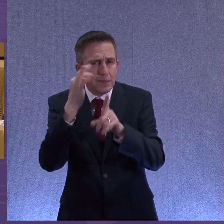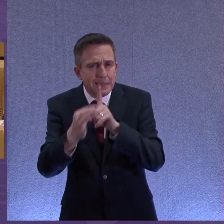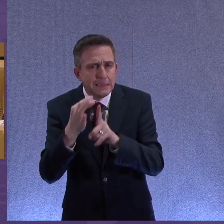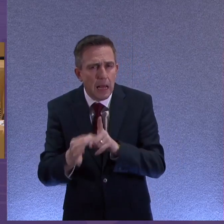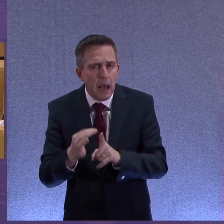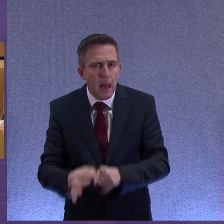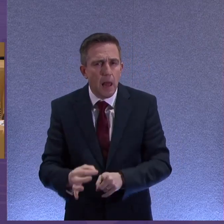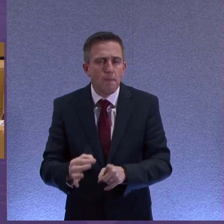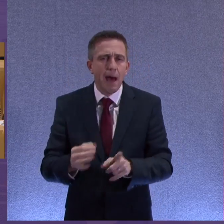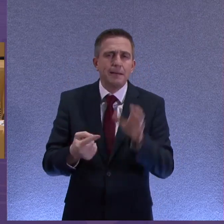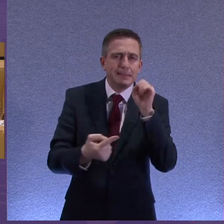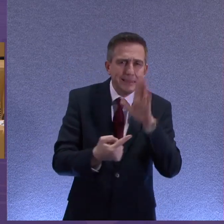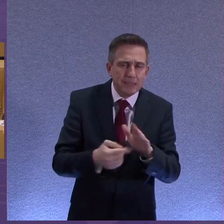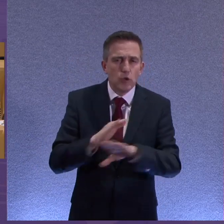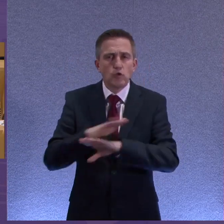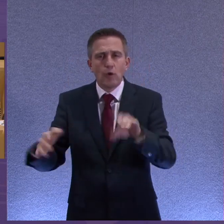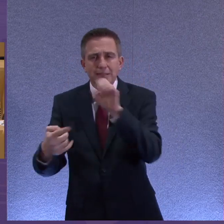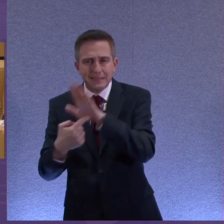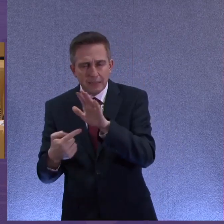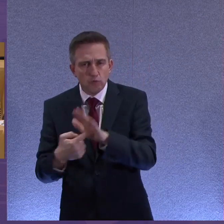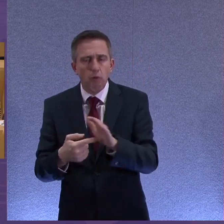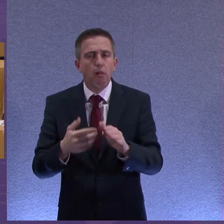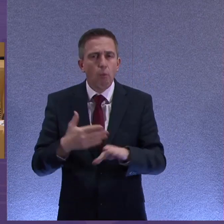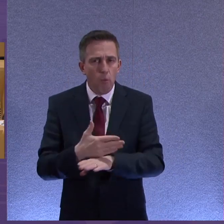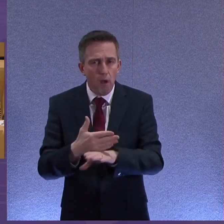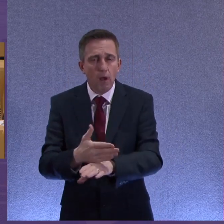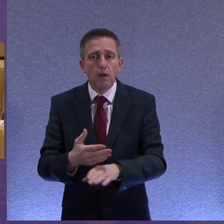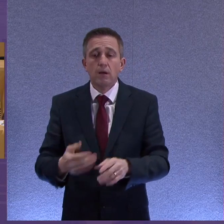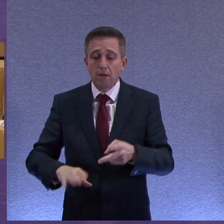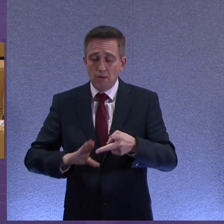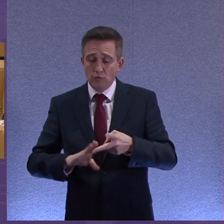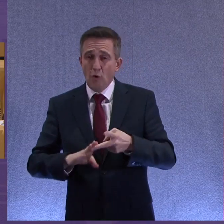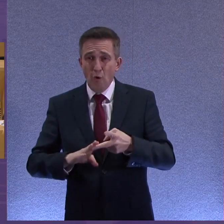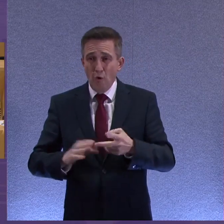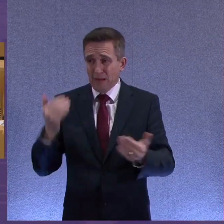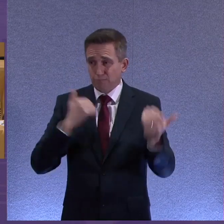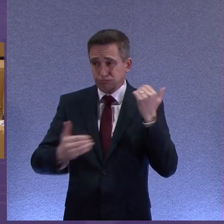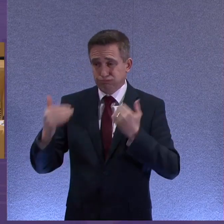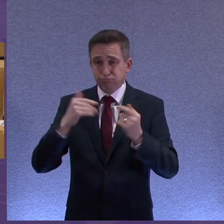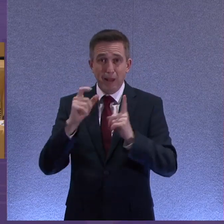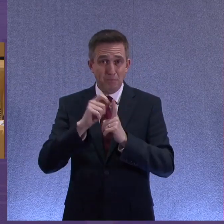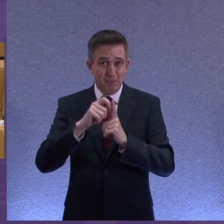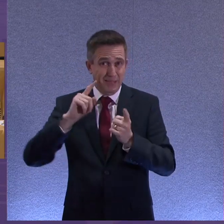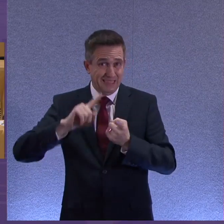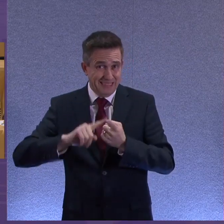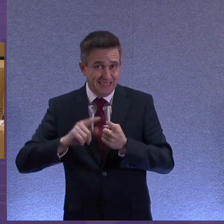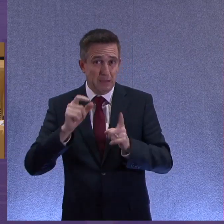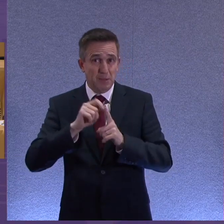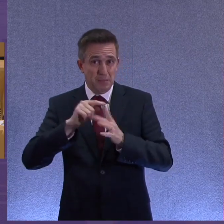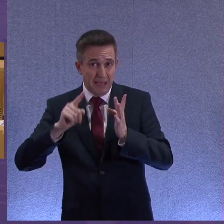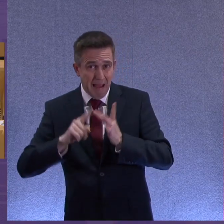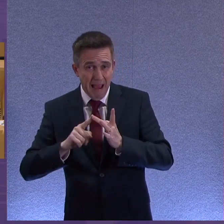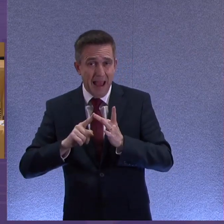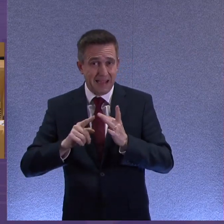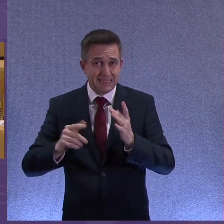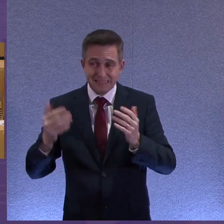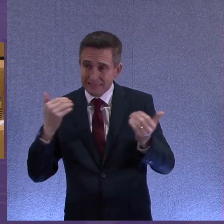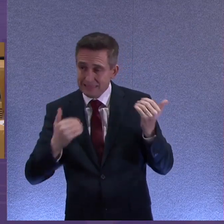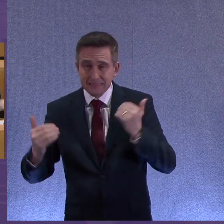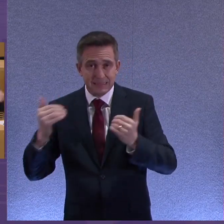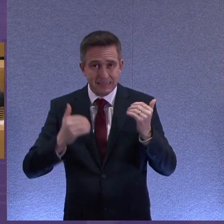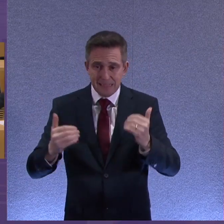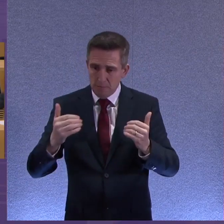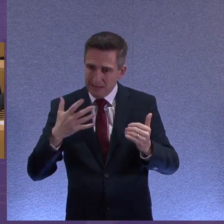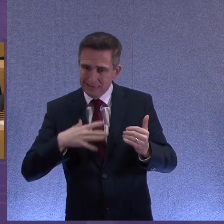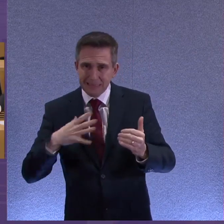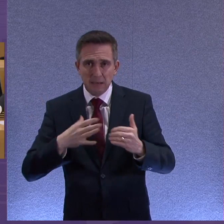that front. And then PPE supply, I'm continuing to get lots of concerns, not just from NHS workers, but social care and